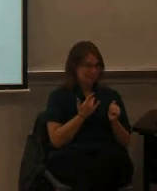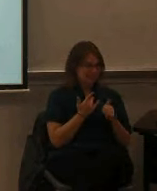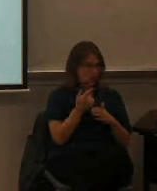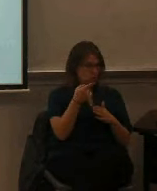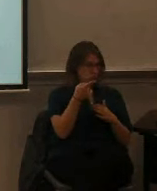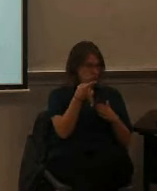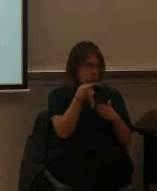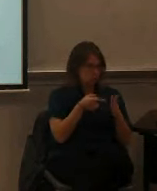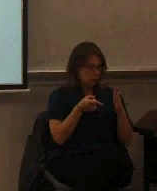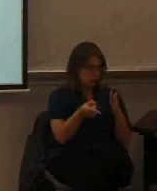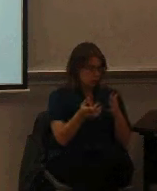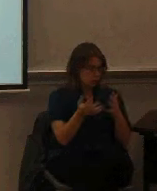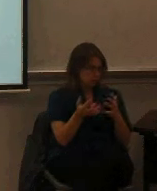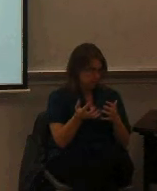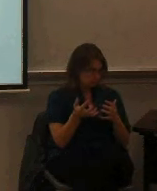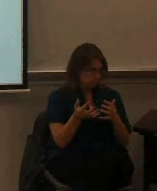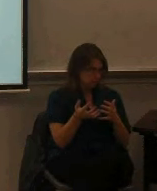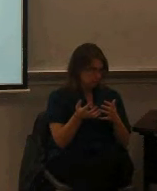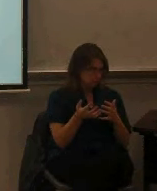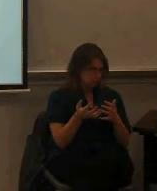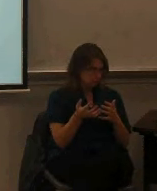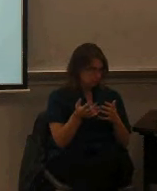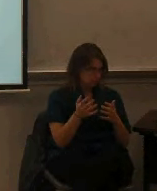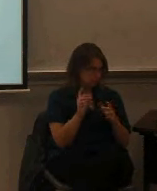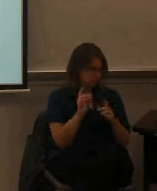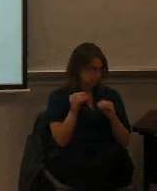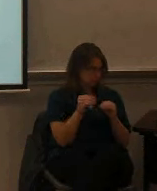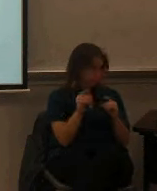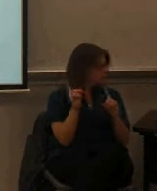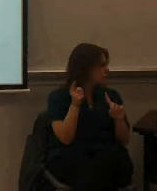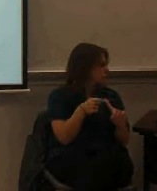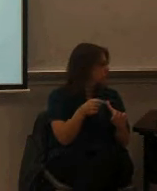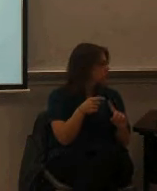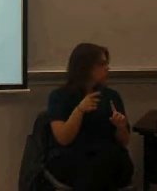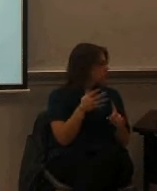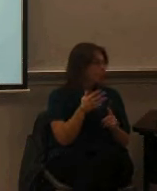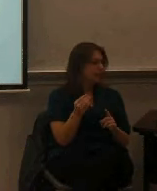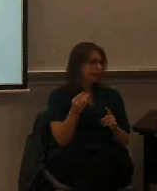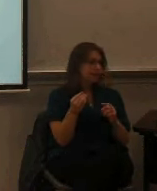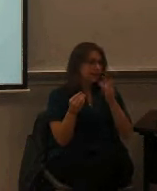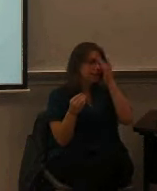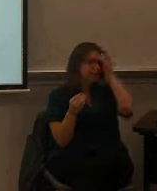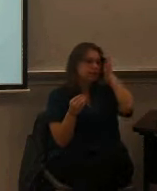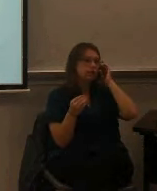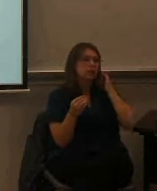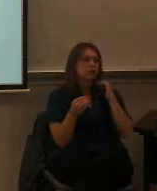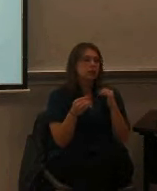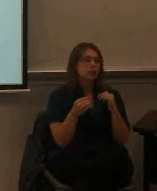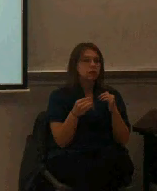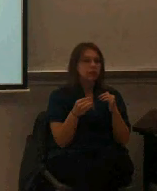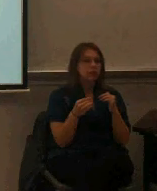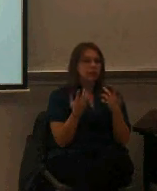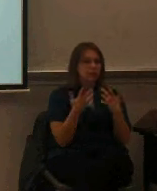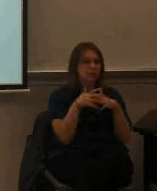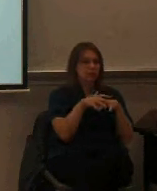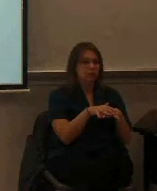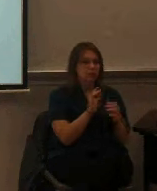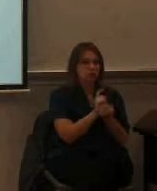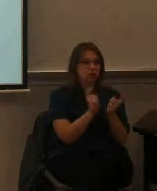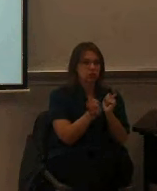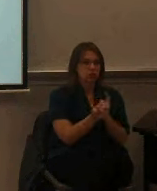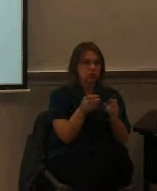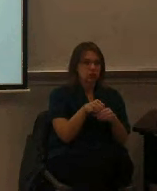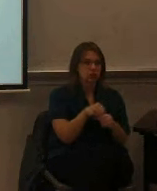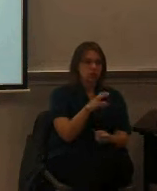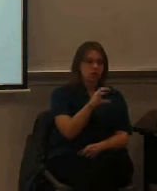what it is they're trying to get towards, number one, and two, integrate the changes